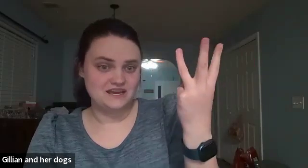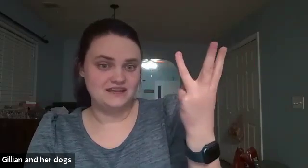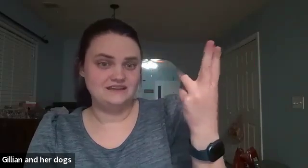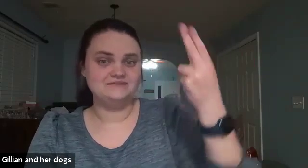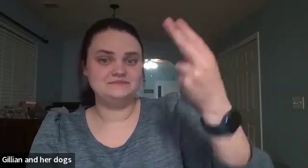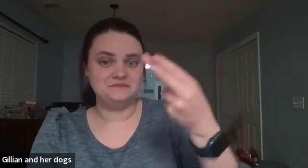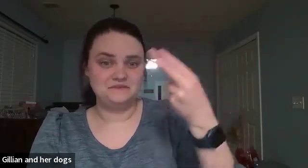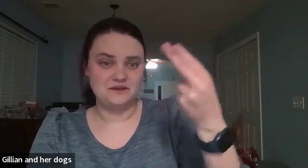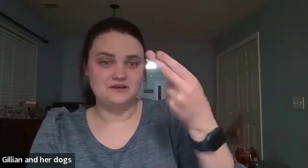Thursday,